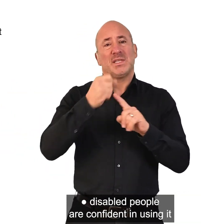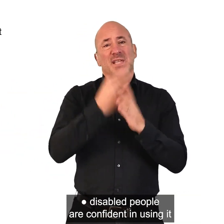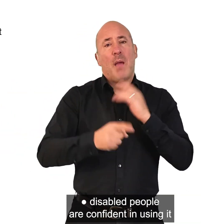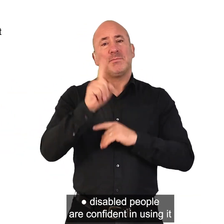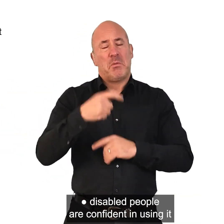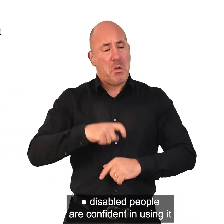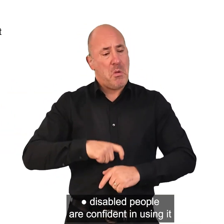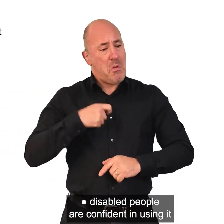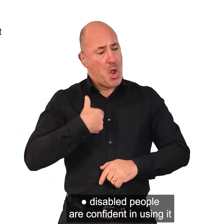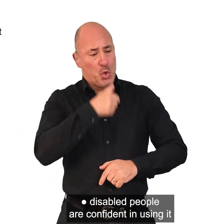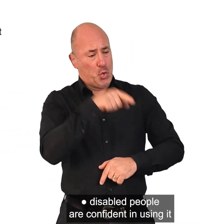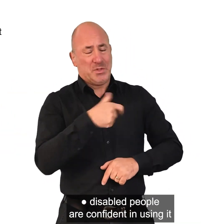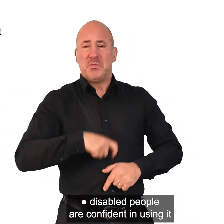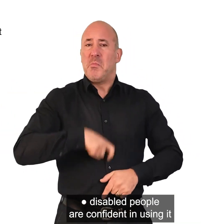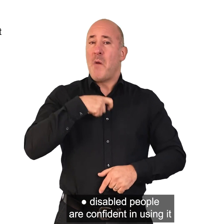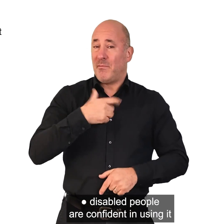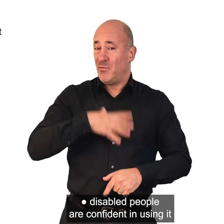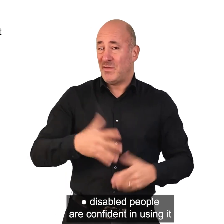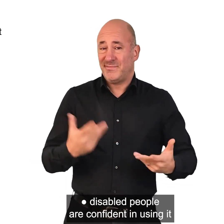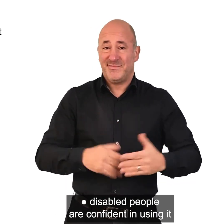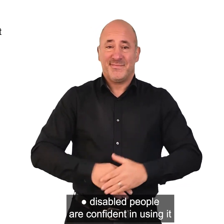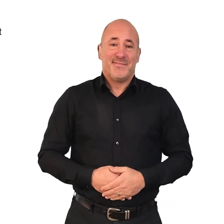disabled people are confident in using it.